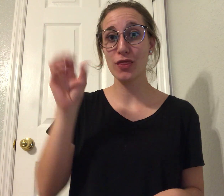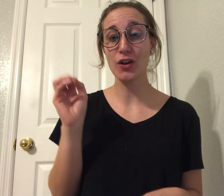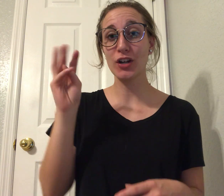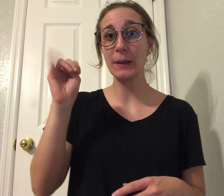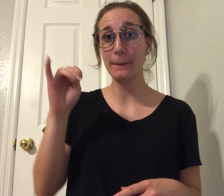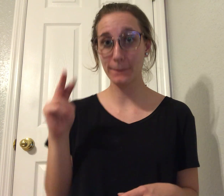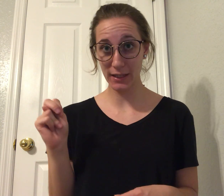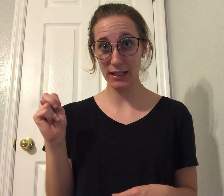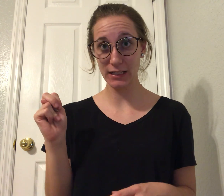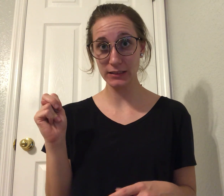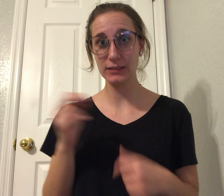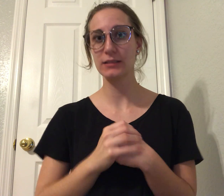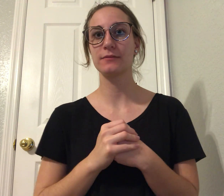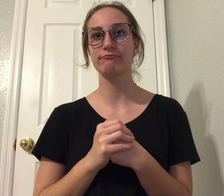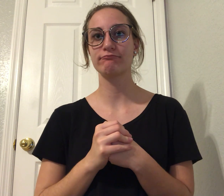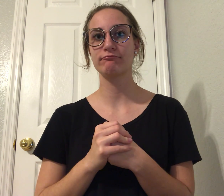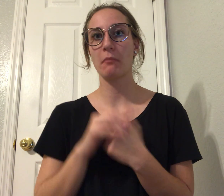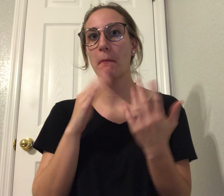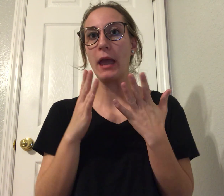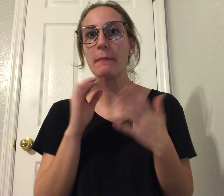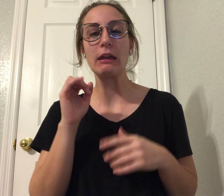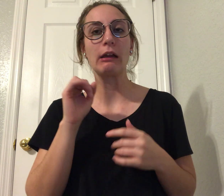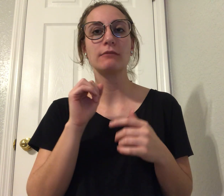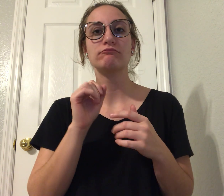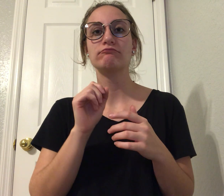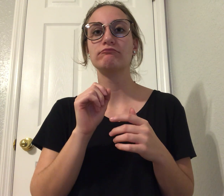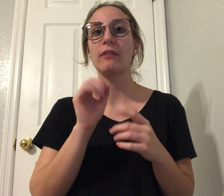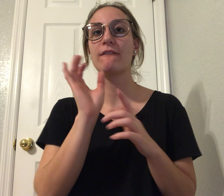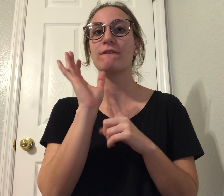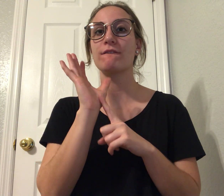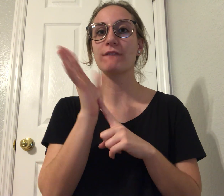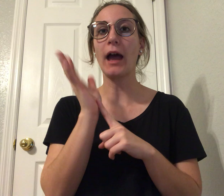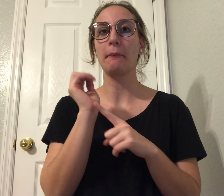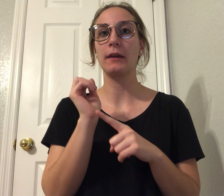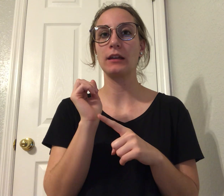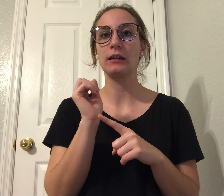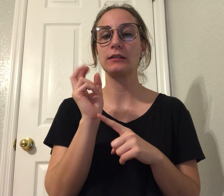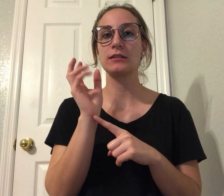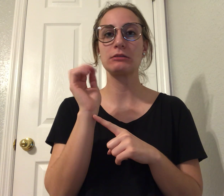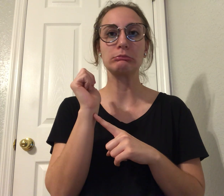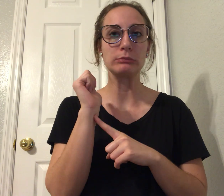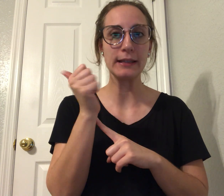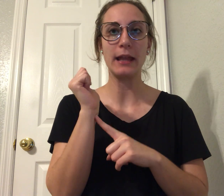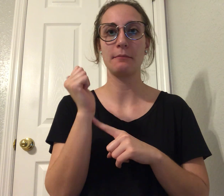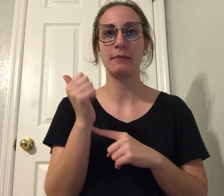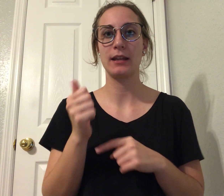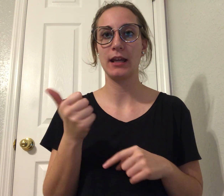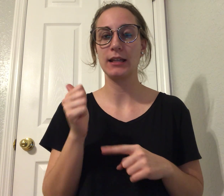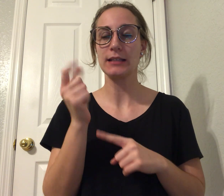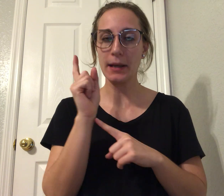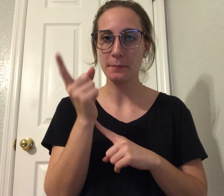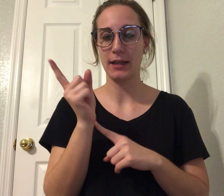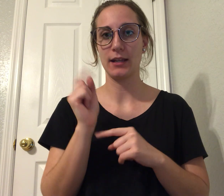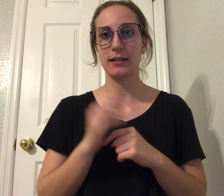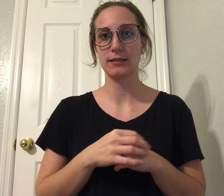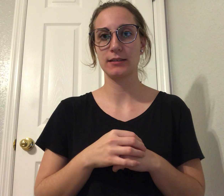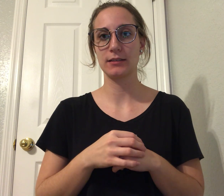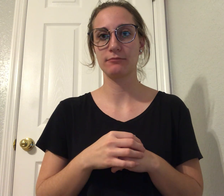5 minutes, 10 minutes, 2 minutes. Minutes matter when it comes to exercise,